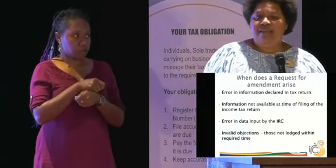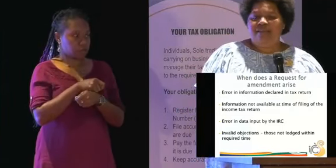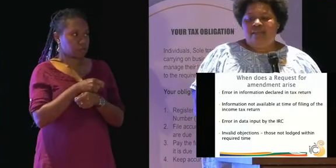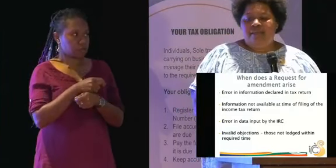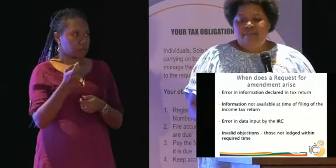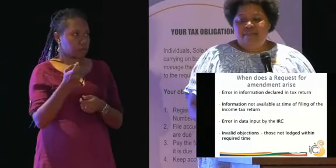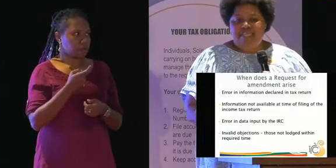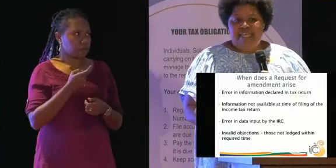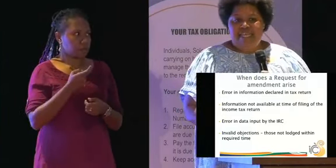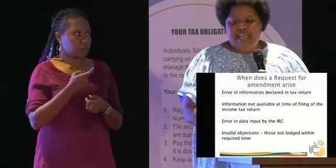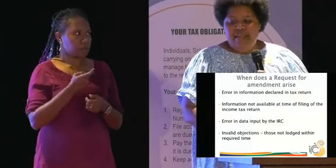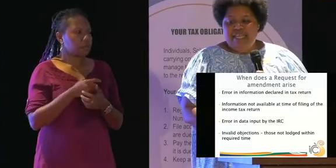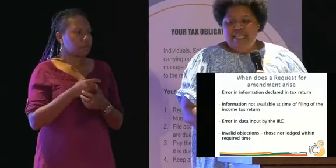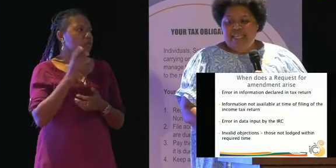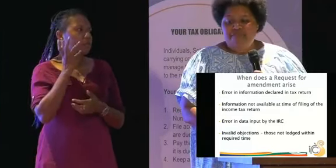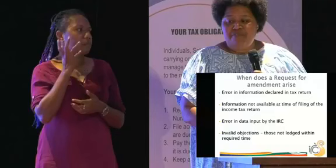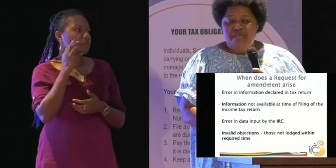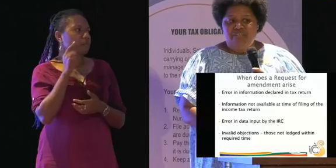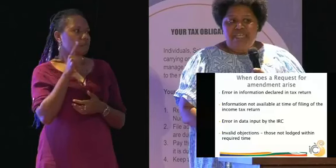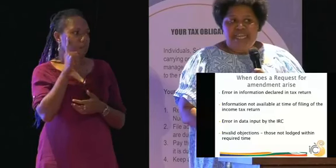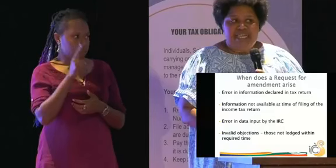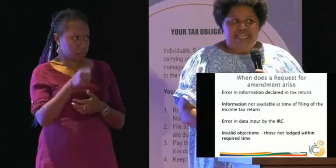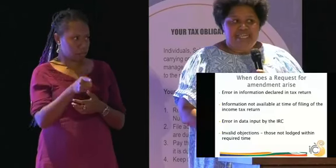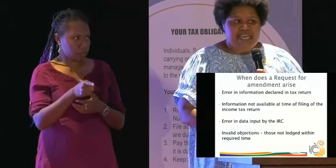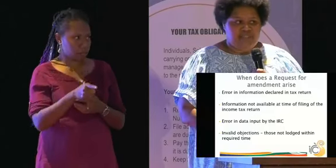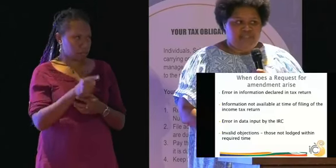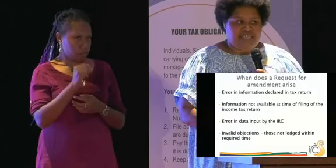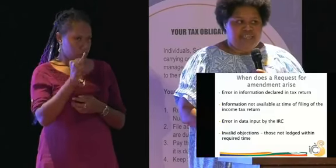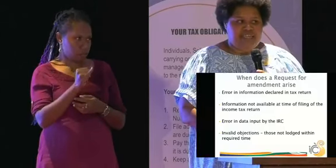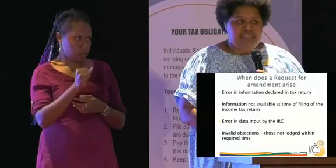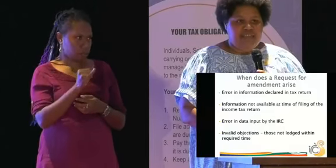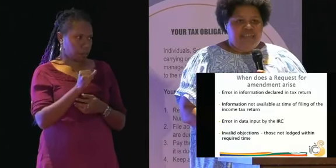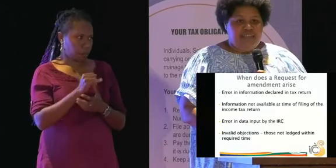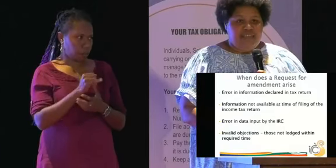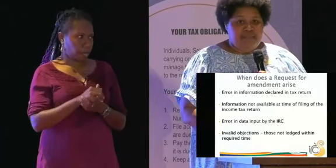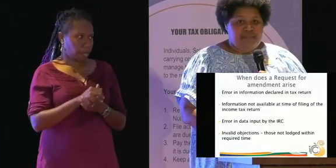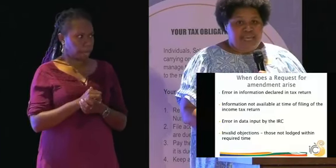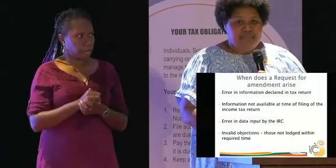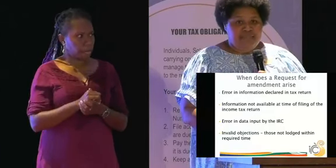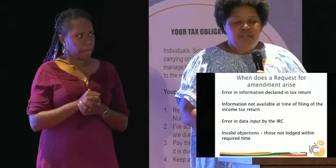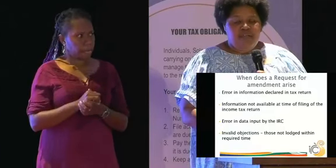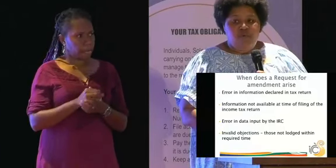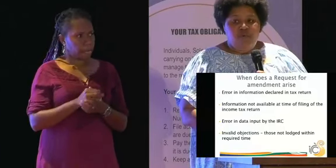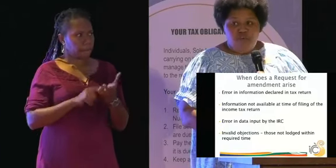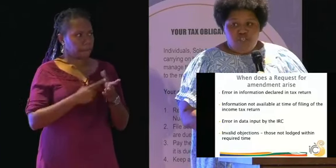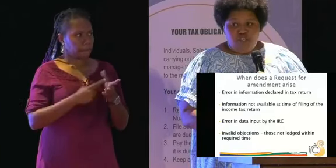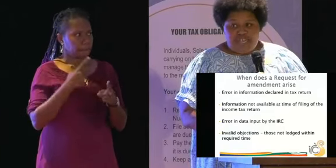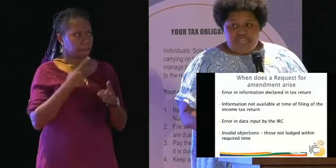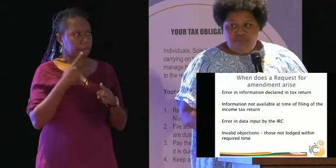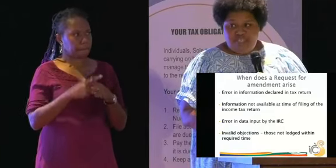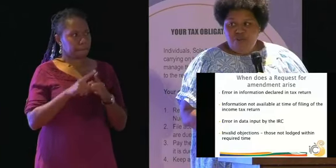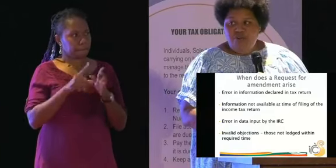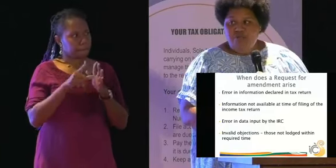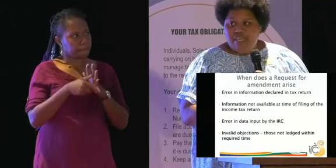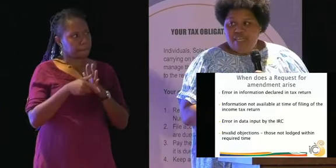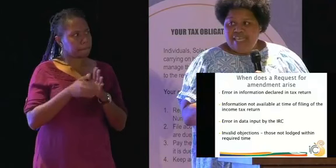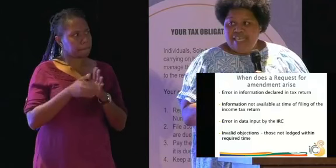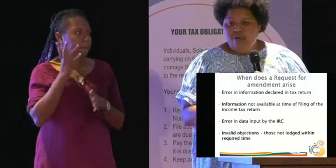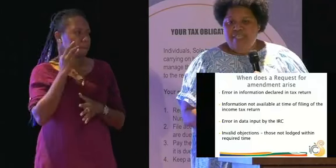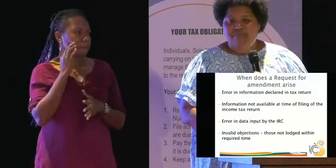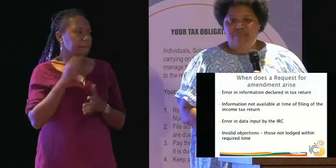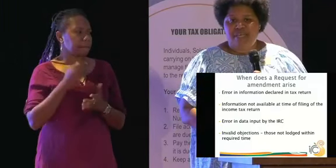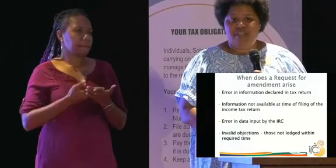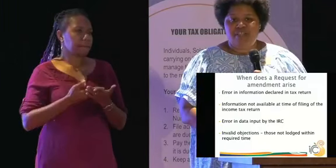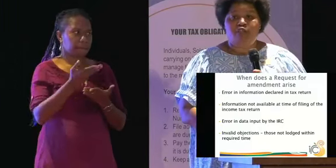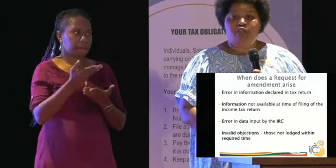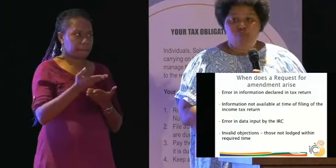when there is an error in the information declared in the tax return. There are sometimes when you lodge your tax return, you don't really get